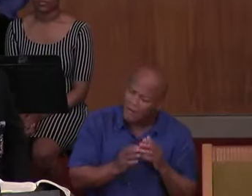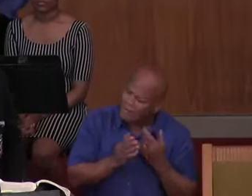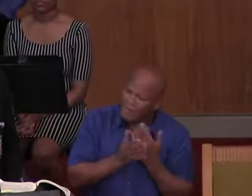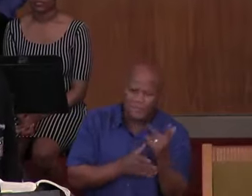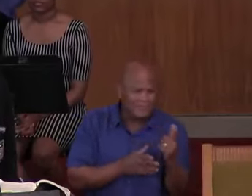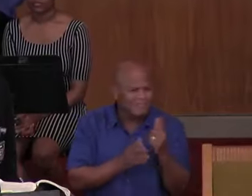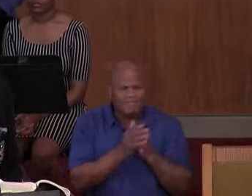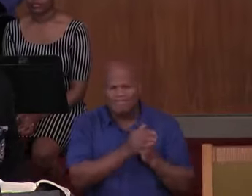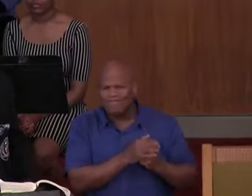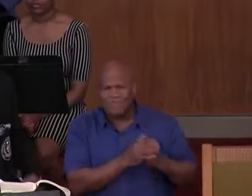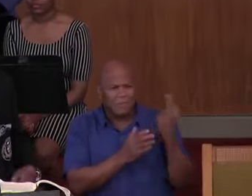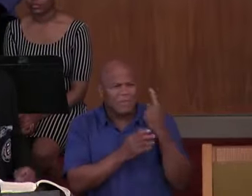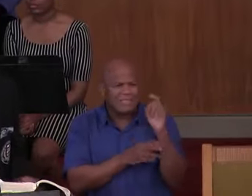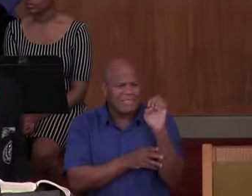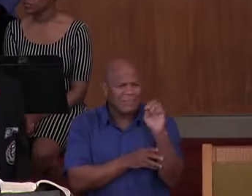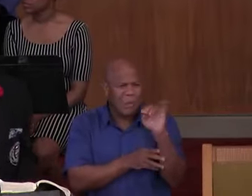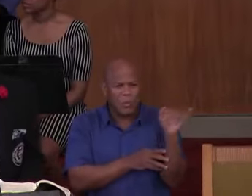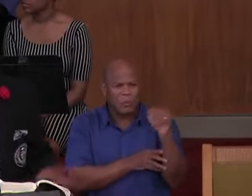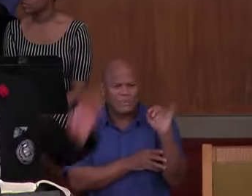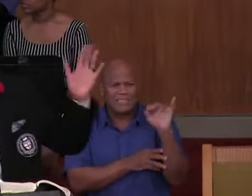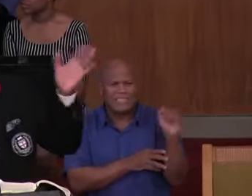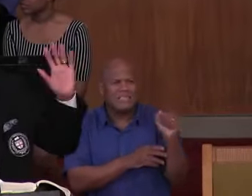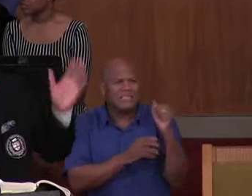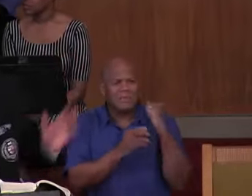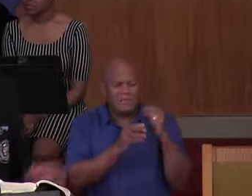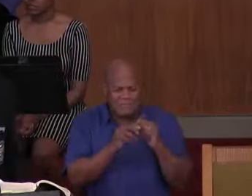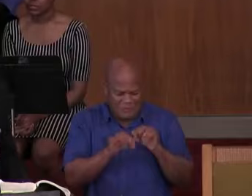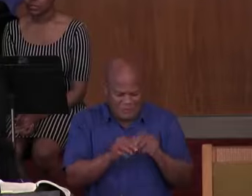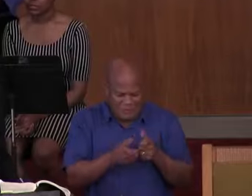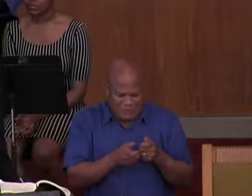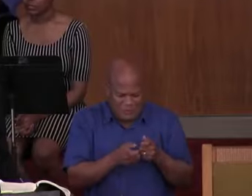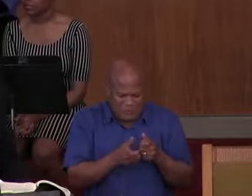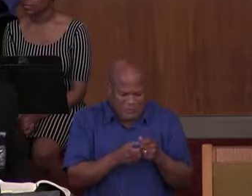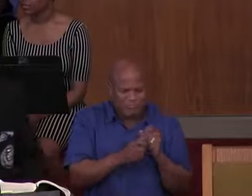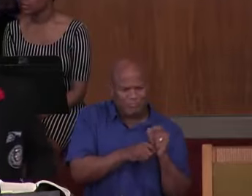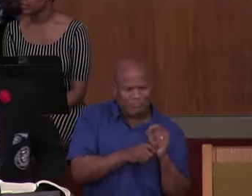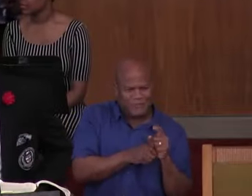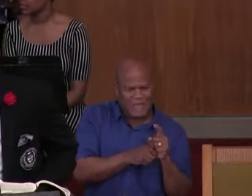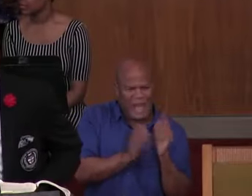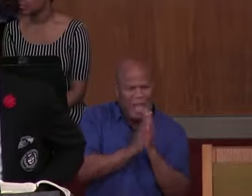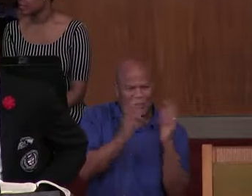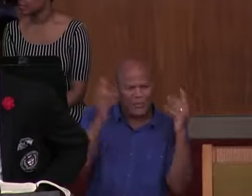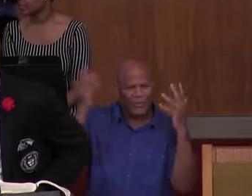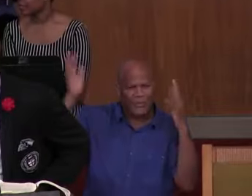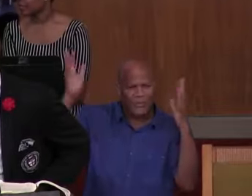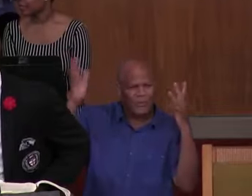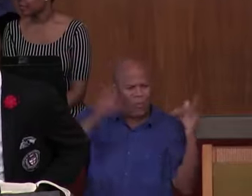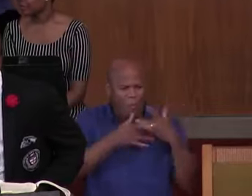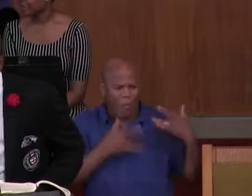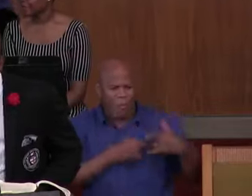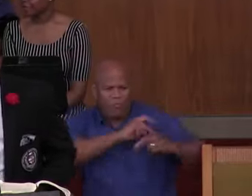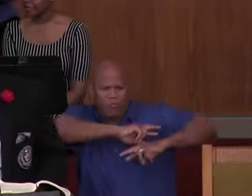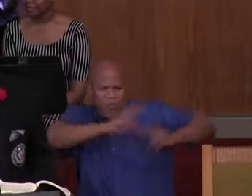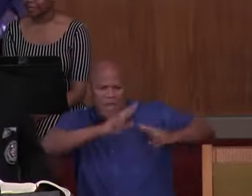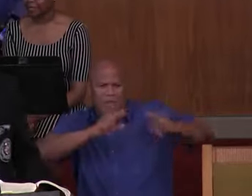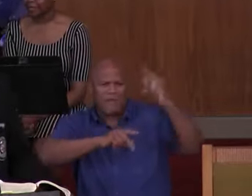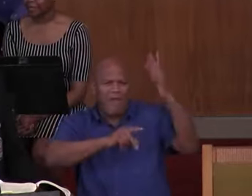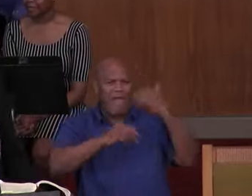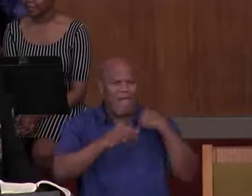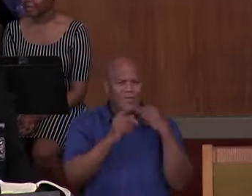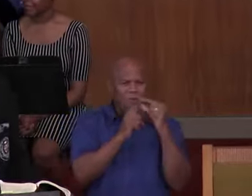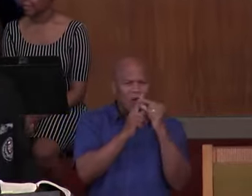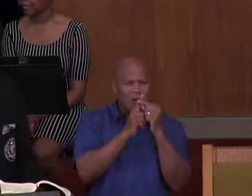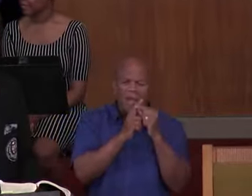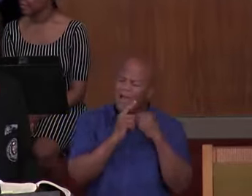emoji game. Somebody type a hallelujah, praise, whatever, the emoji in Jesus' name. Get your heart ready. God has a word, and I